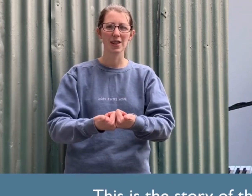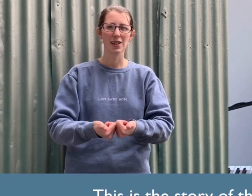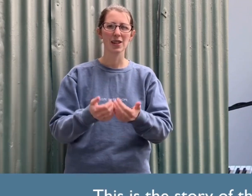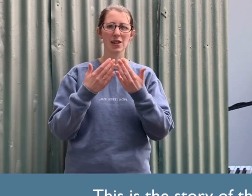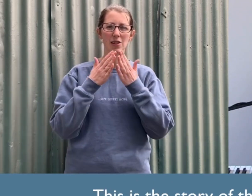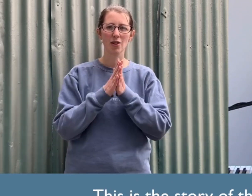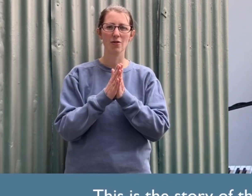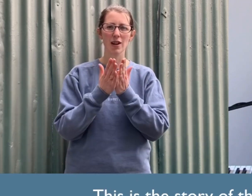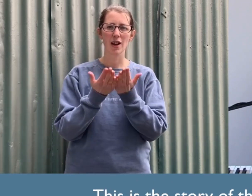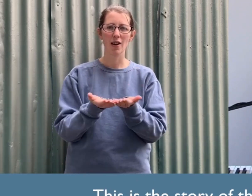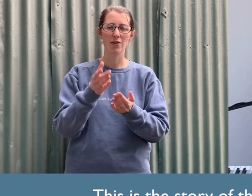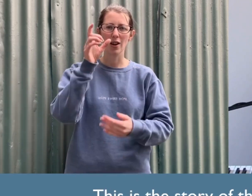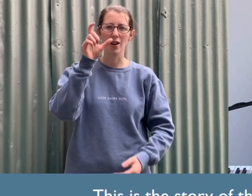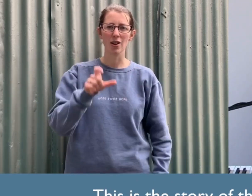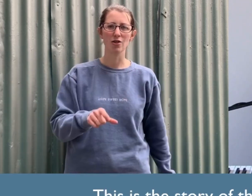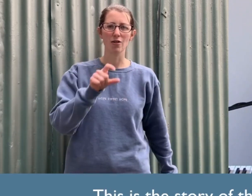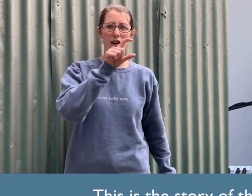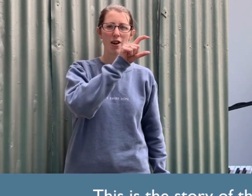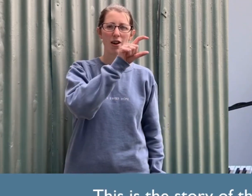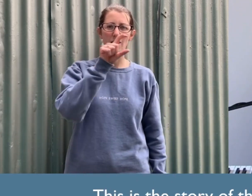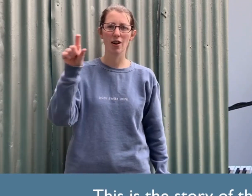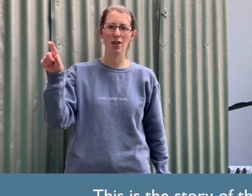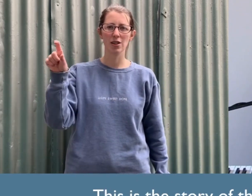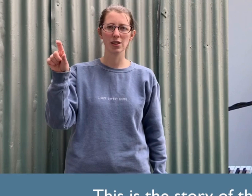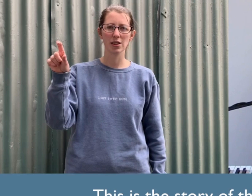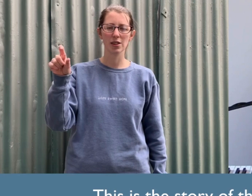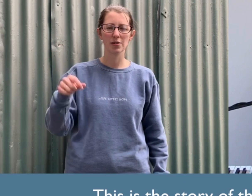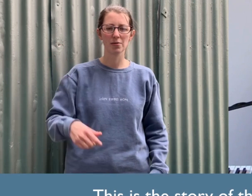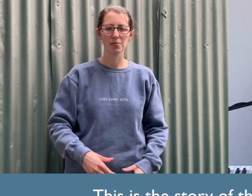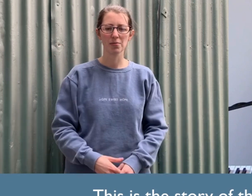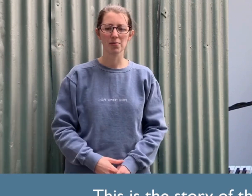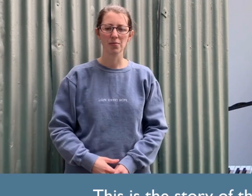This is the story of the cross.